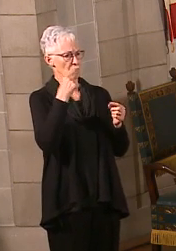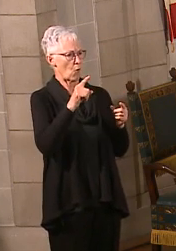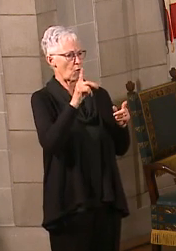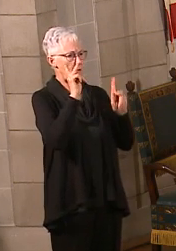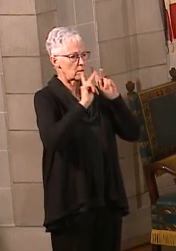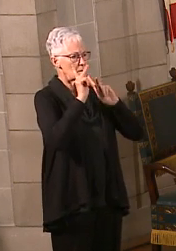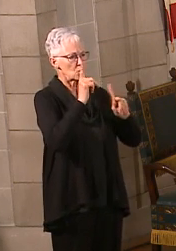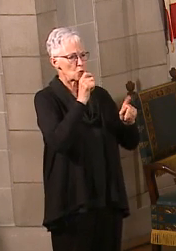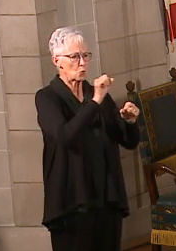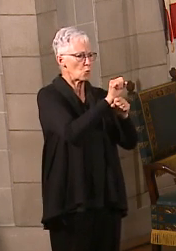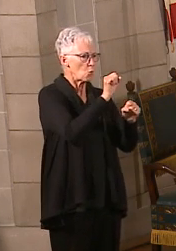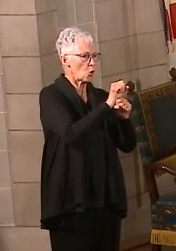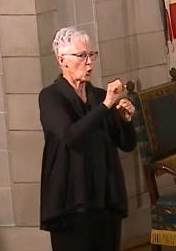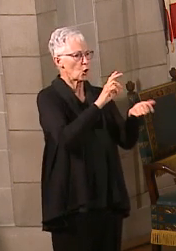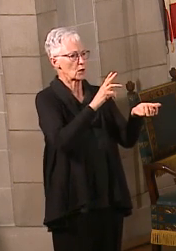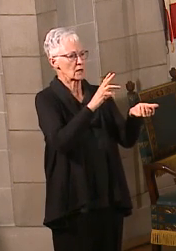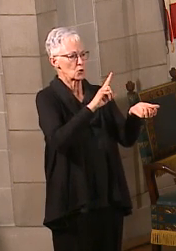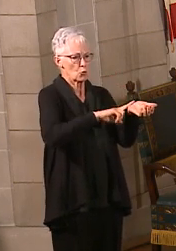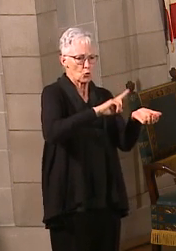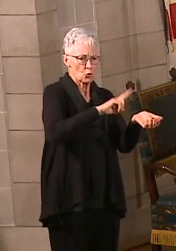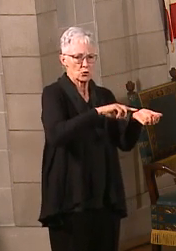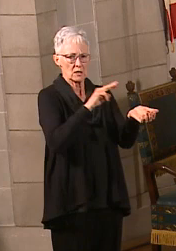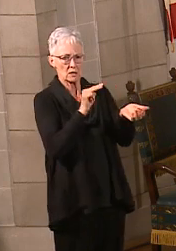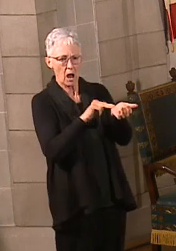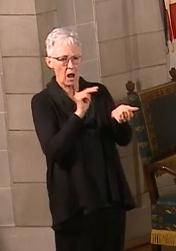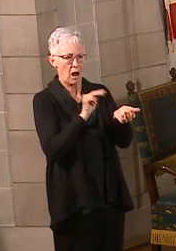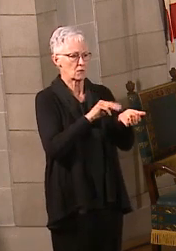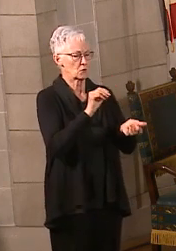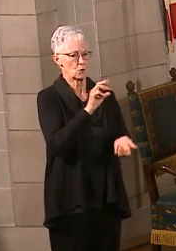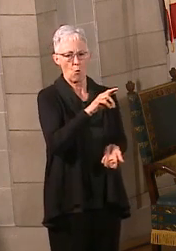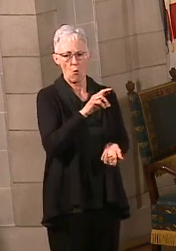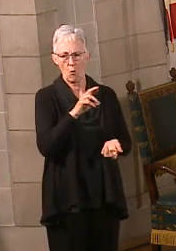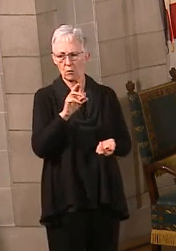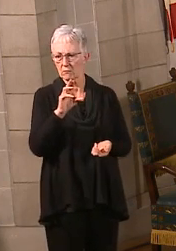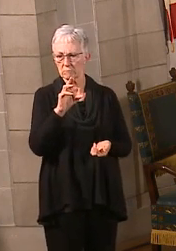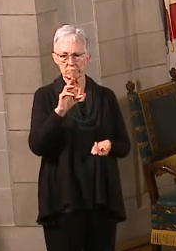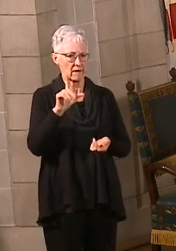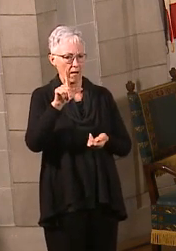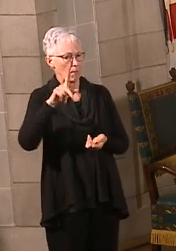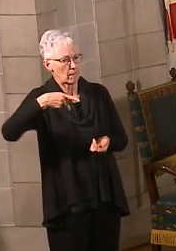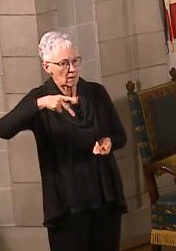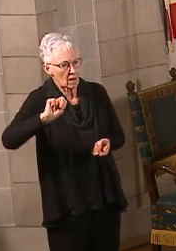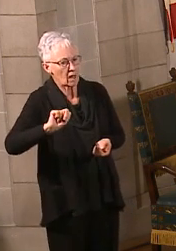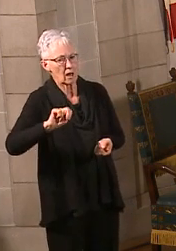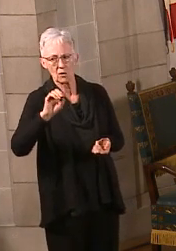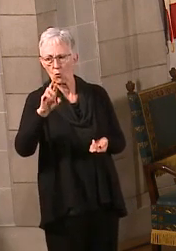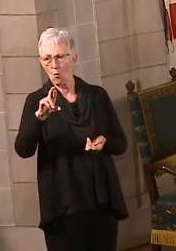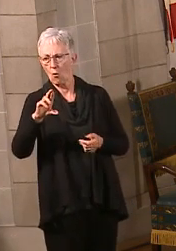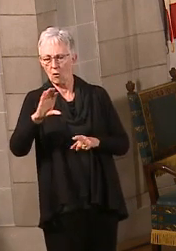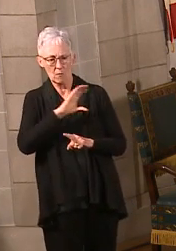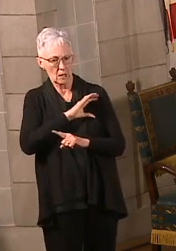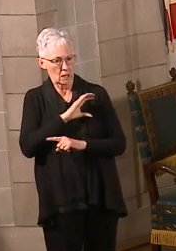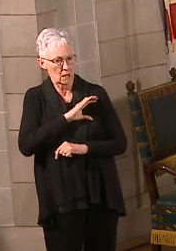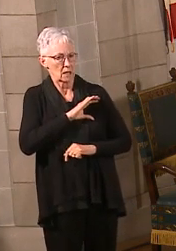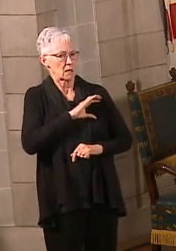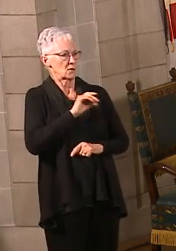regard to lodgings. So if you're somebody who maybe works in a nursing home or a hospital, or you're police,